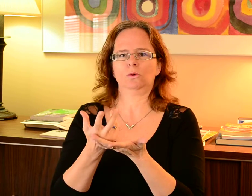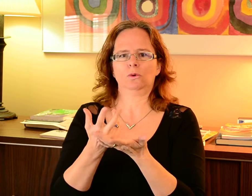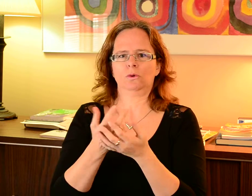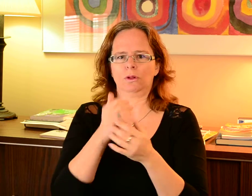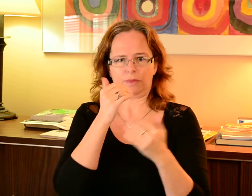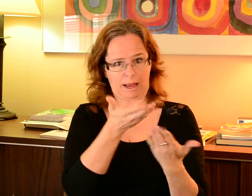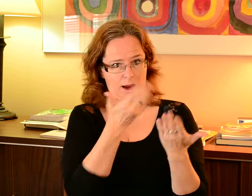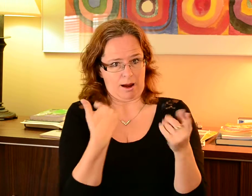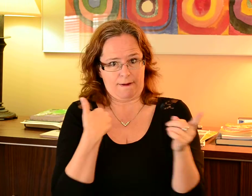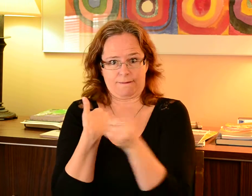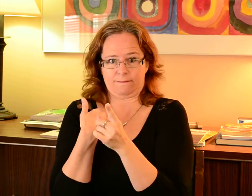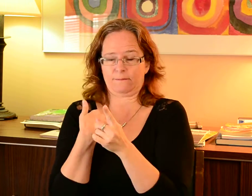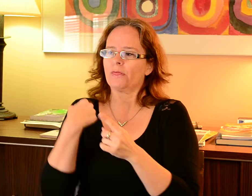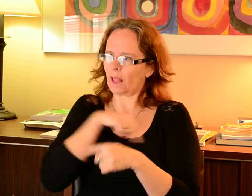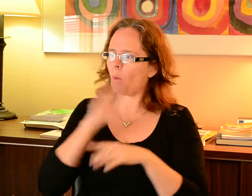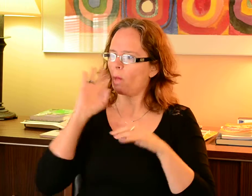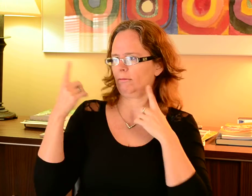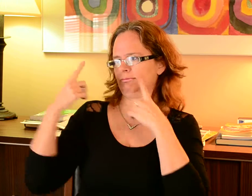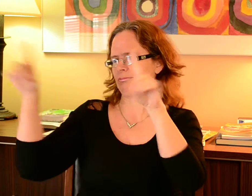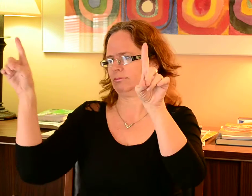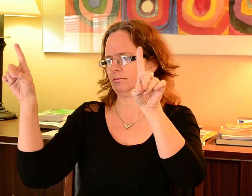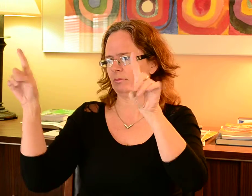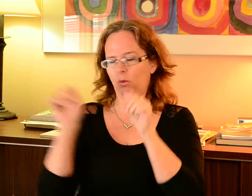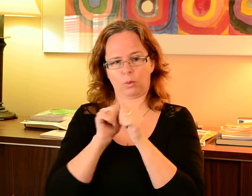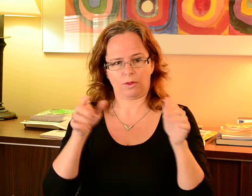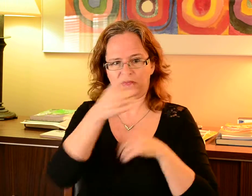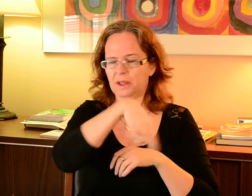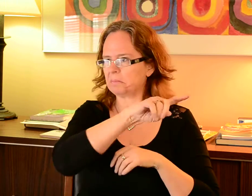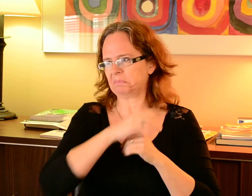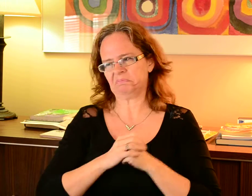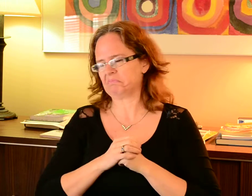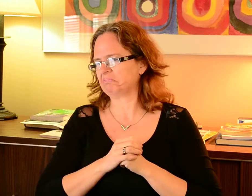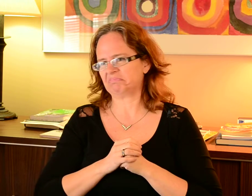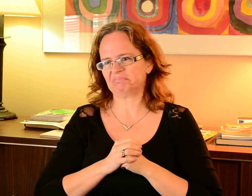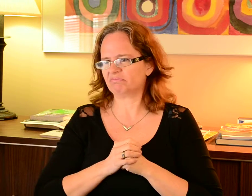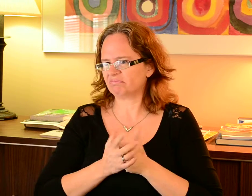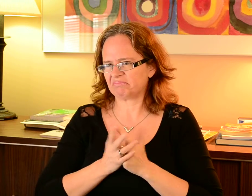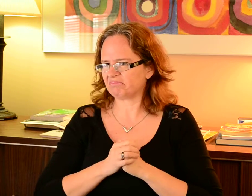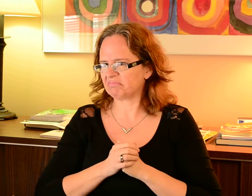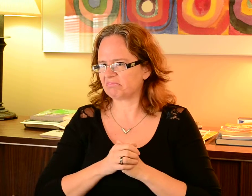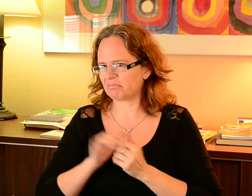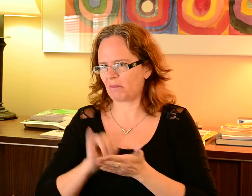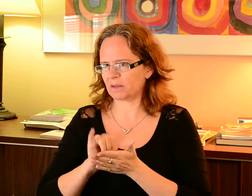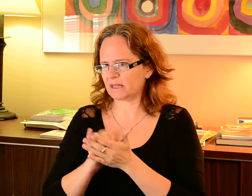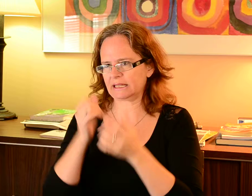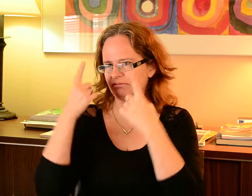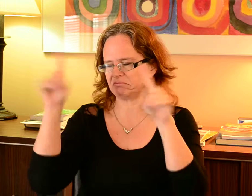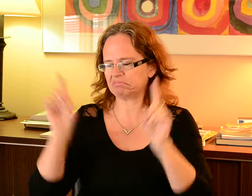support families with ASL immersions. I mean, those kinds of things ensure that community members are successful, and without them,